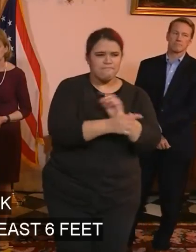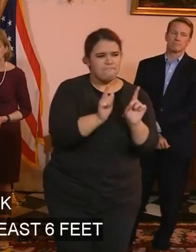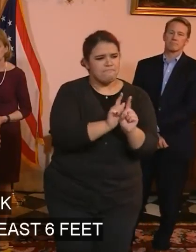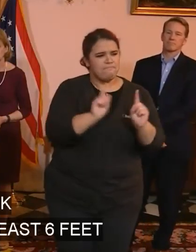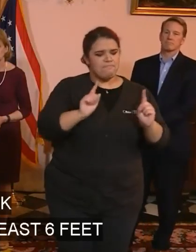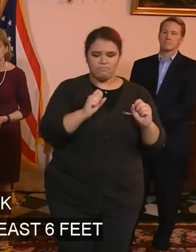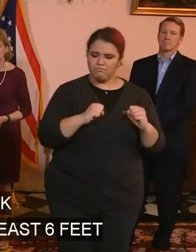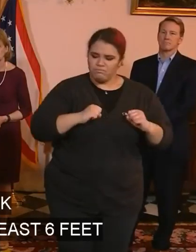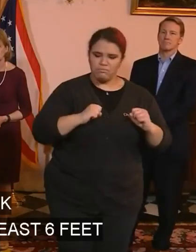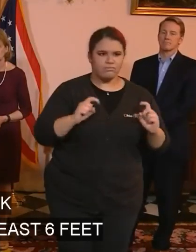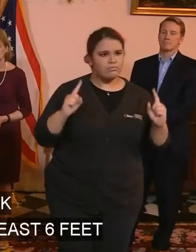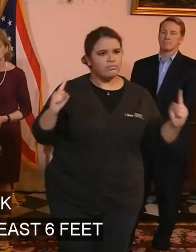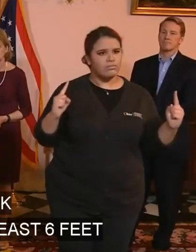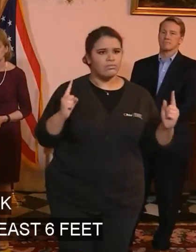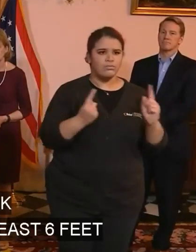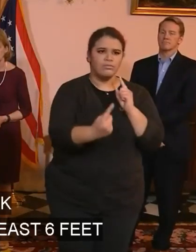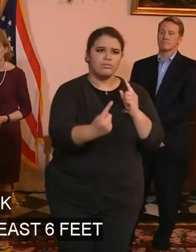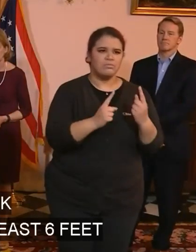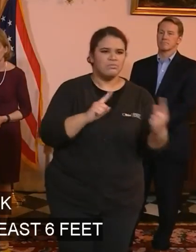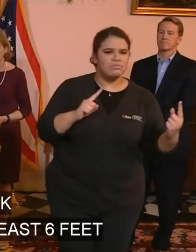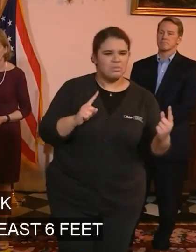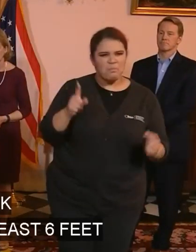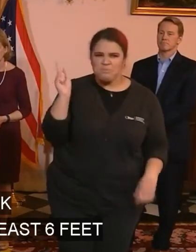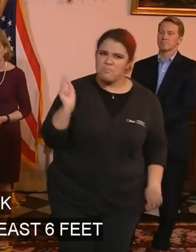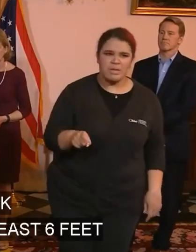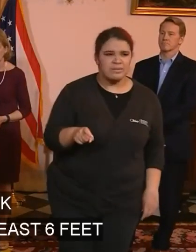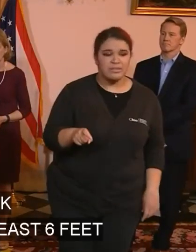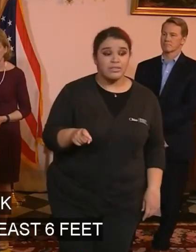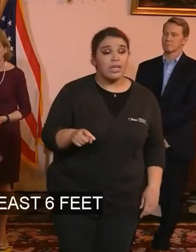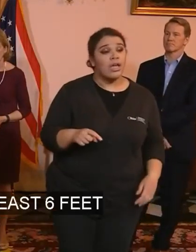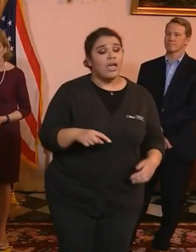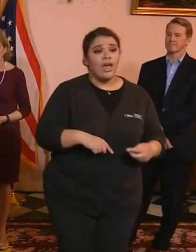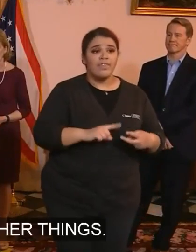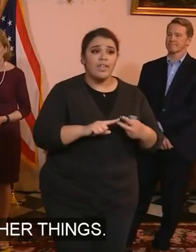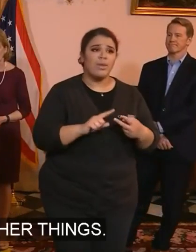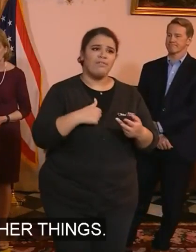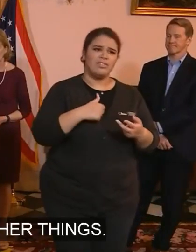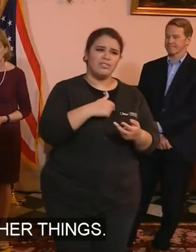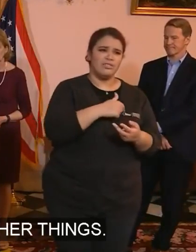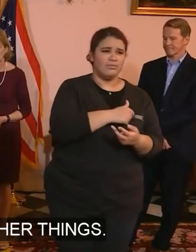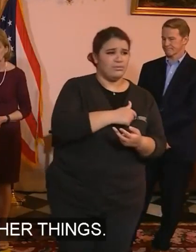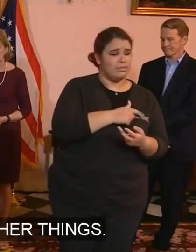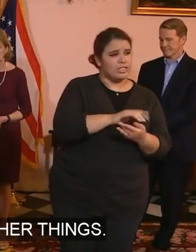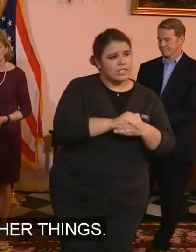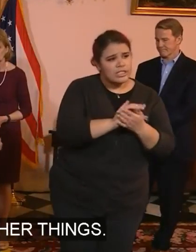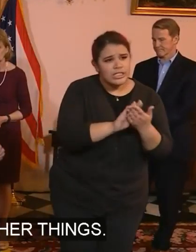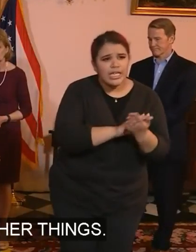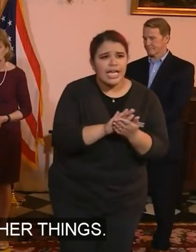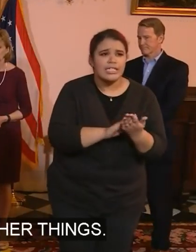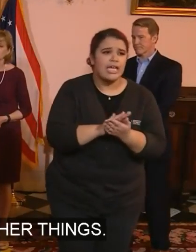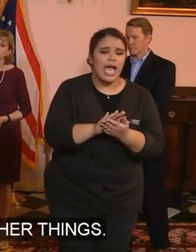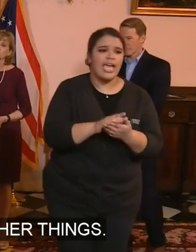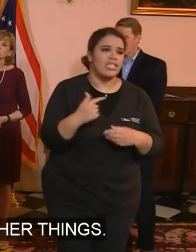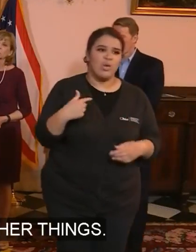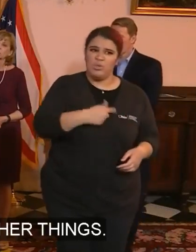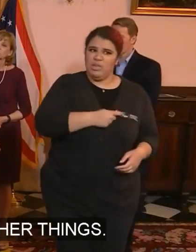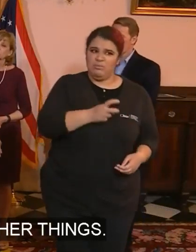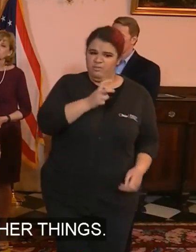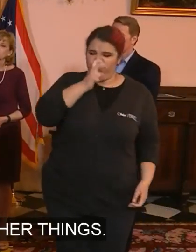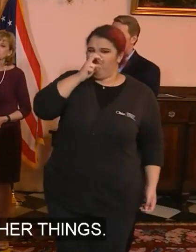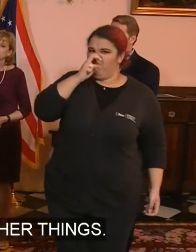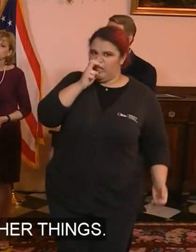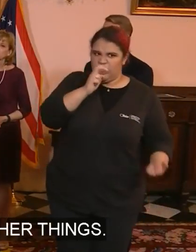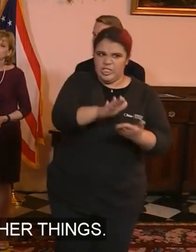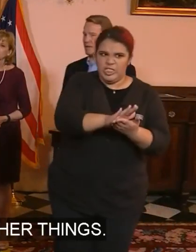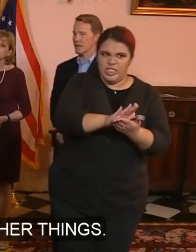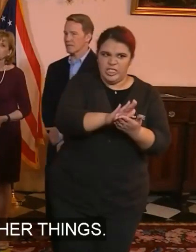when you got a lot of people. You've got to sanitize, and you've got to be very, very, very aggressive in that. Take some of